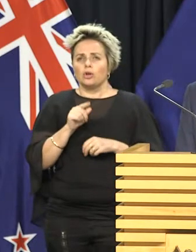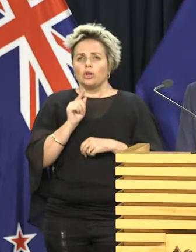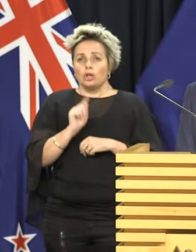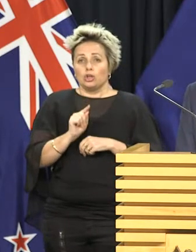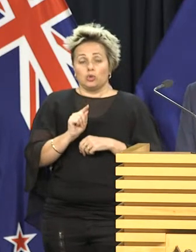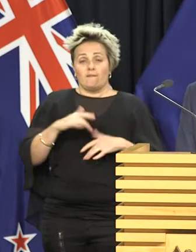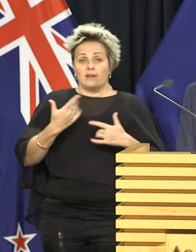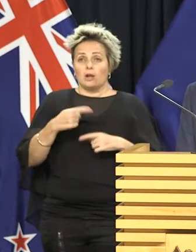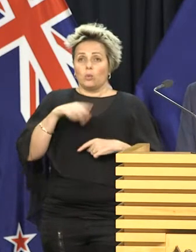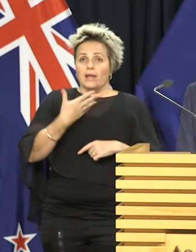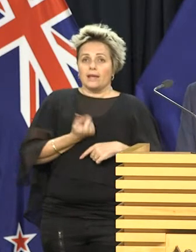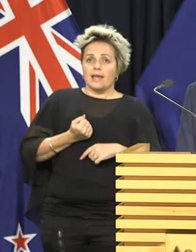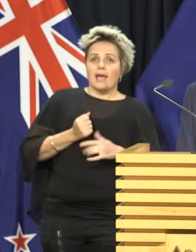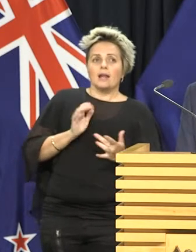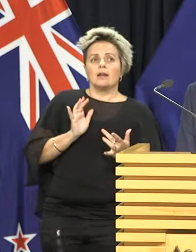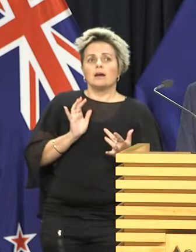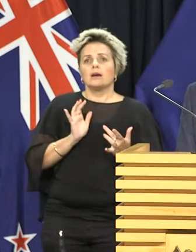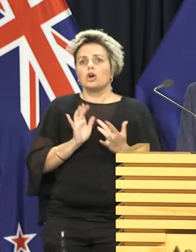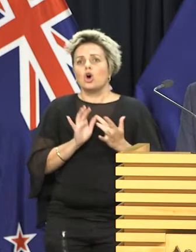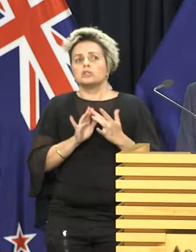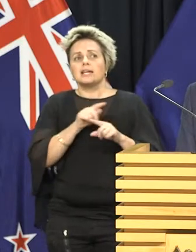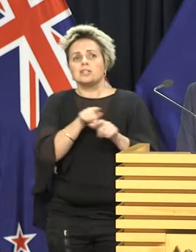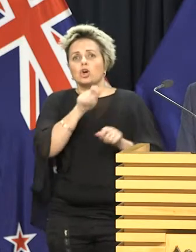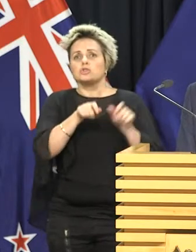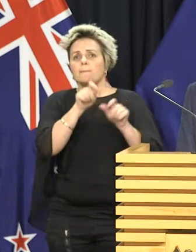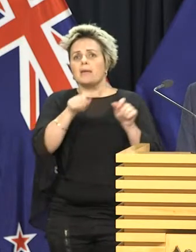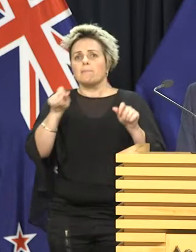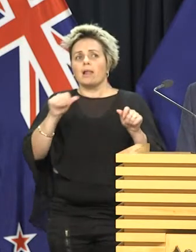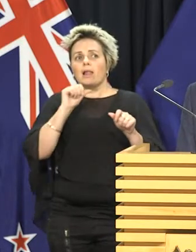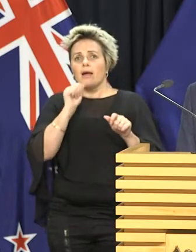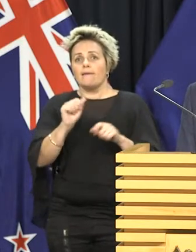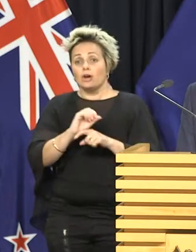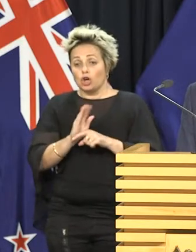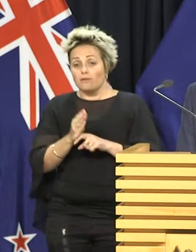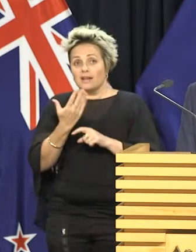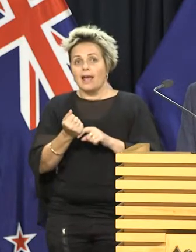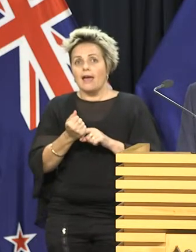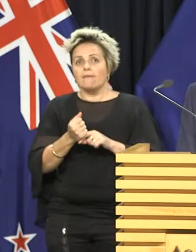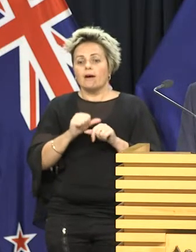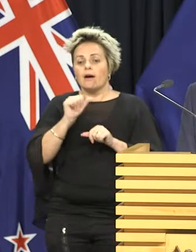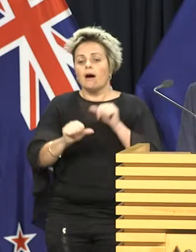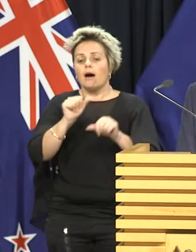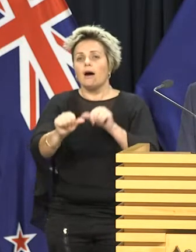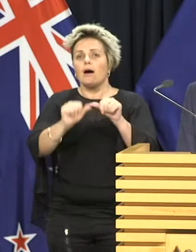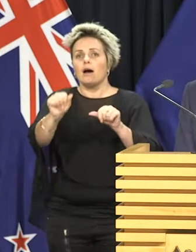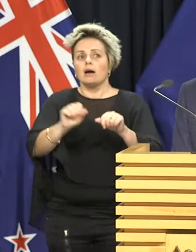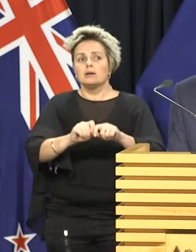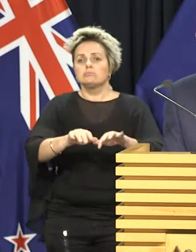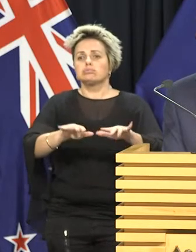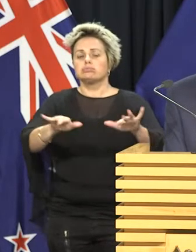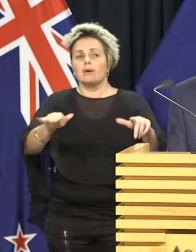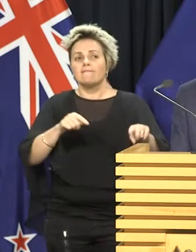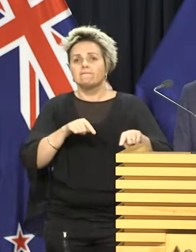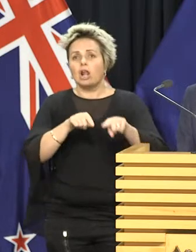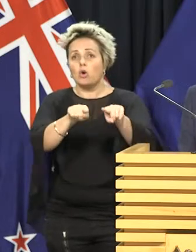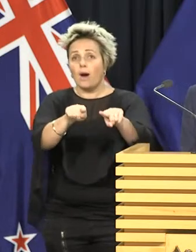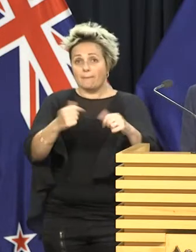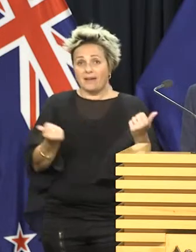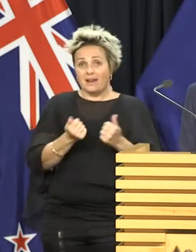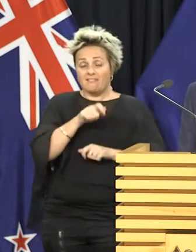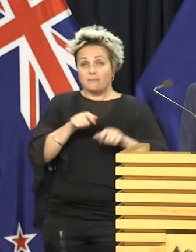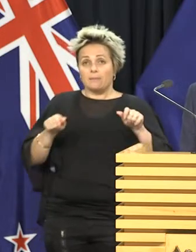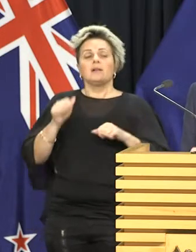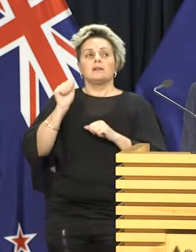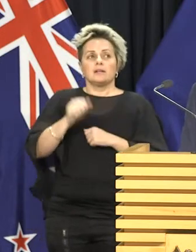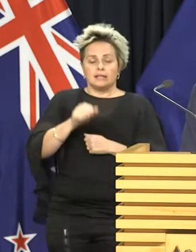to contact trace additional people in what could be a more complex scenario with more Australians being here in a fortnight? Yes, I am satisfied, and that was part of